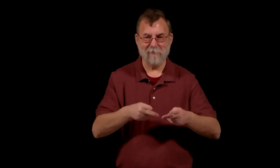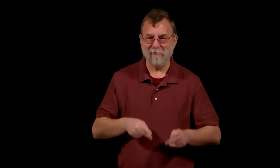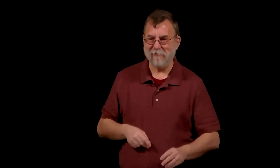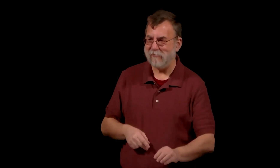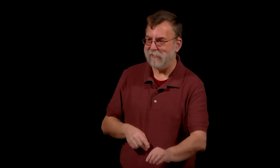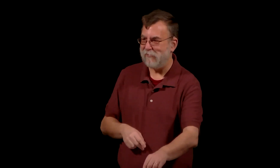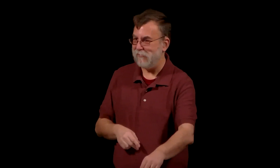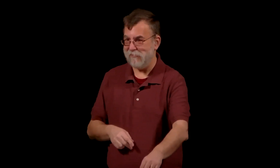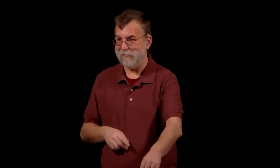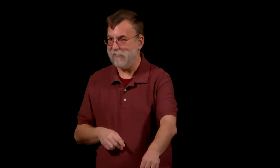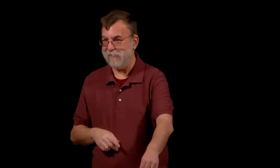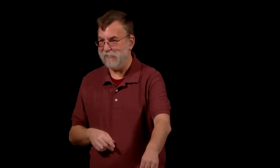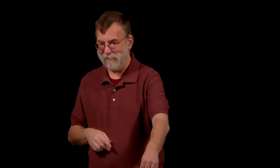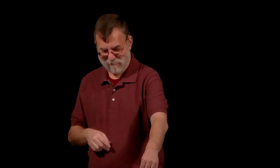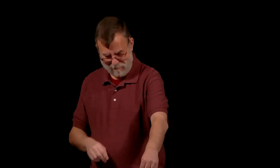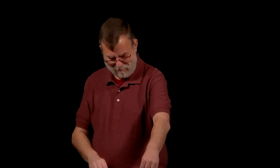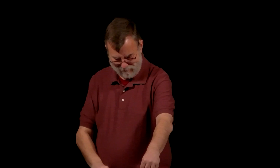if you like.